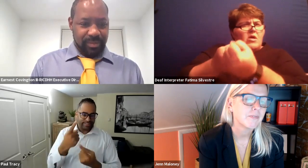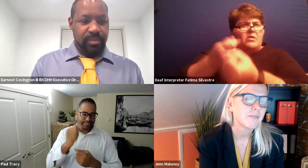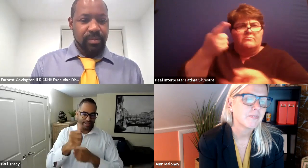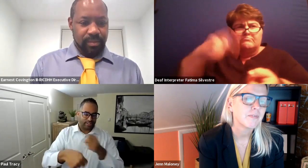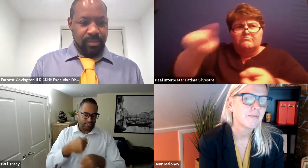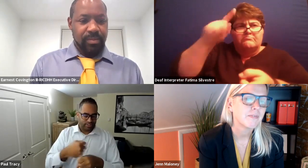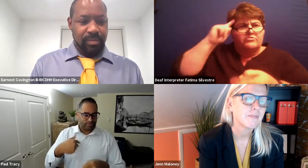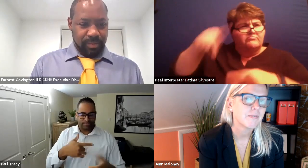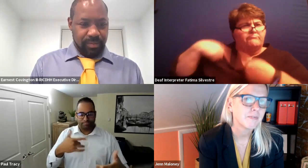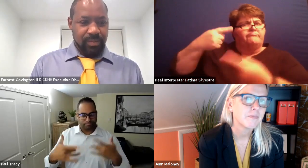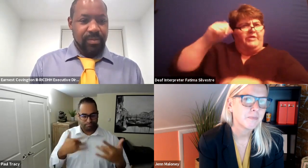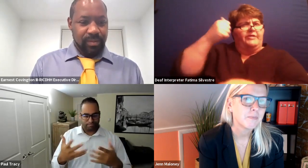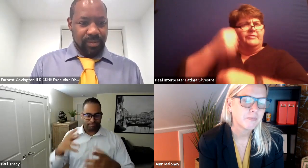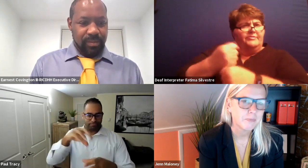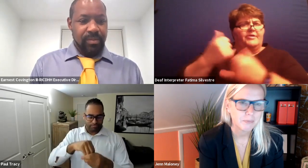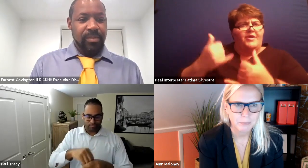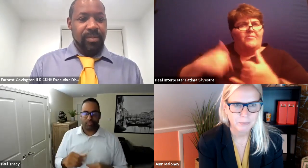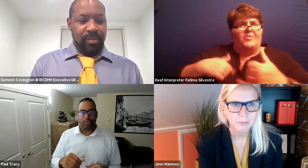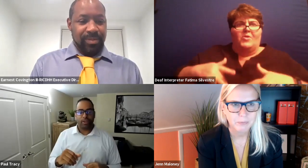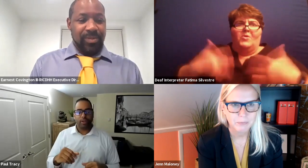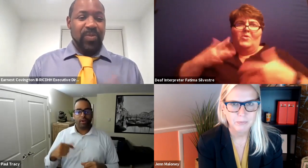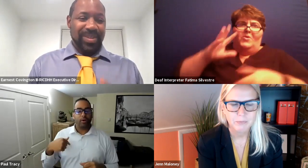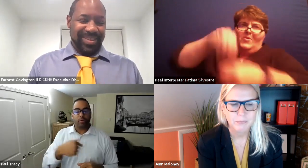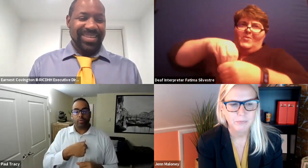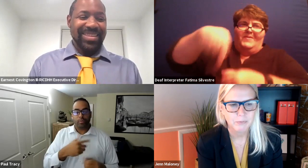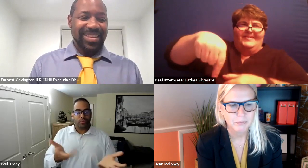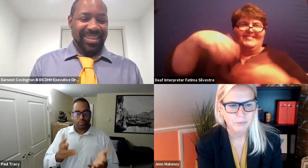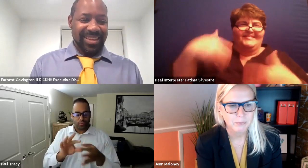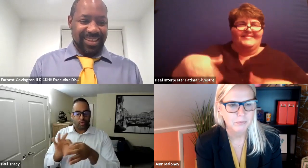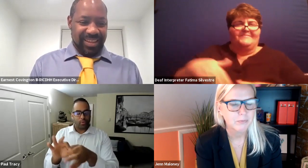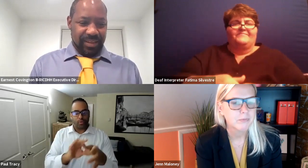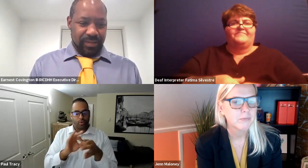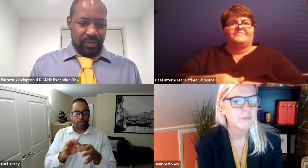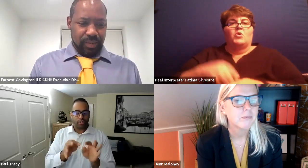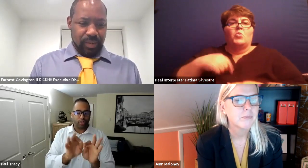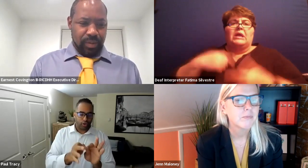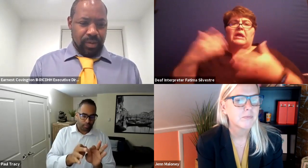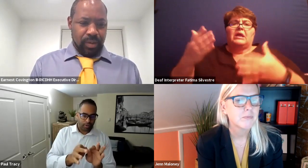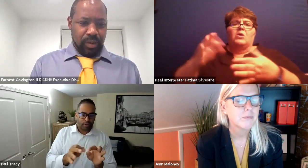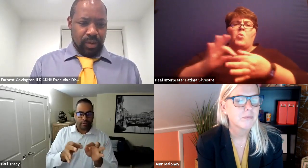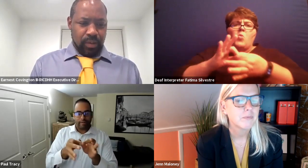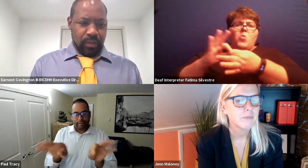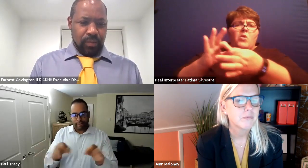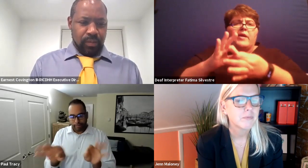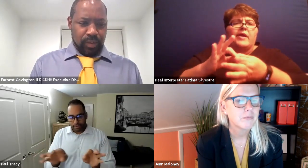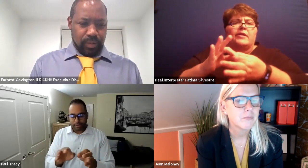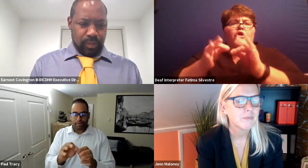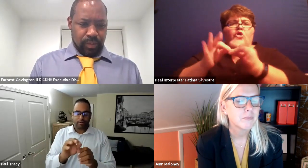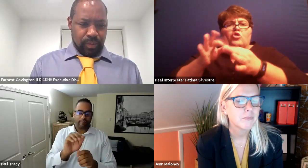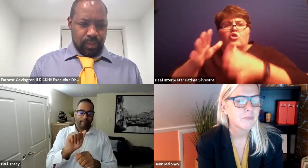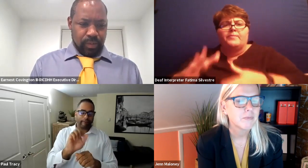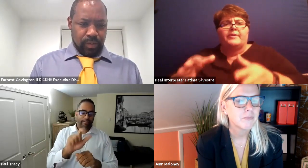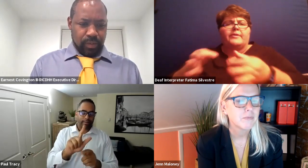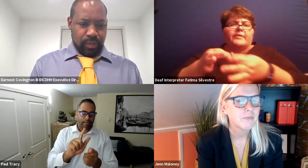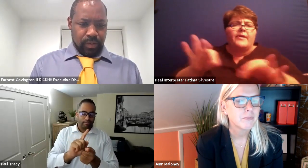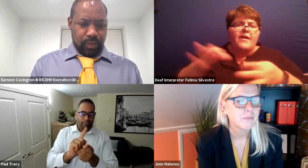we've been involved with the Rhode Island Commission Coffee Hour. We're very thrilled to be involved with this. We coordinate interpreting